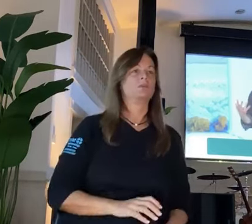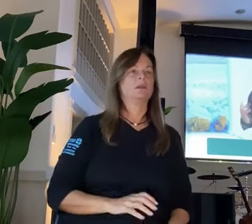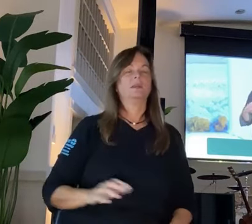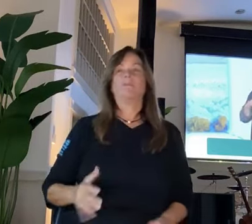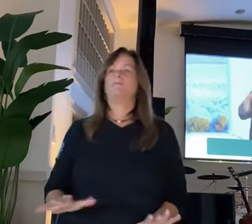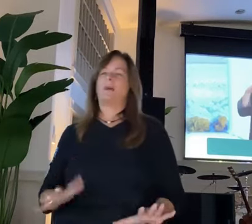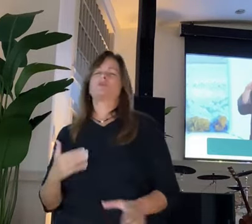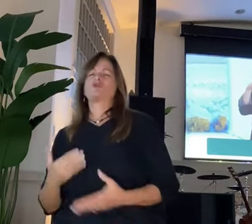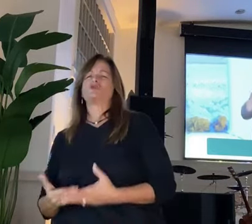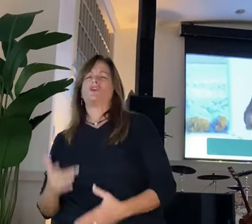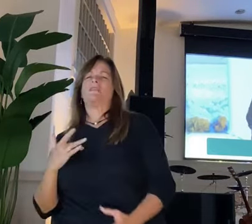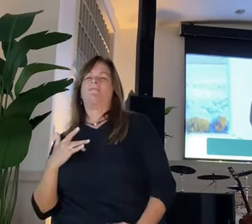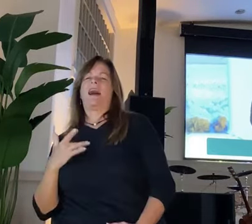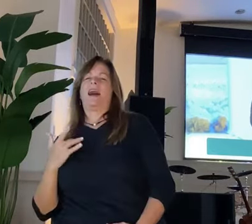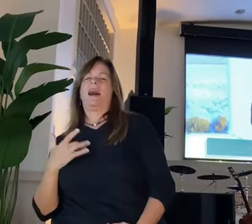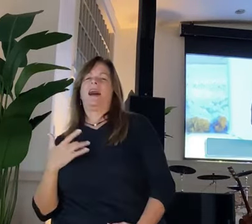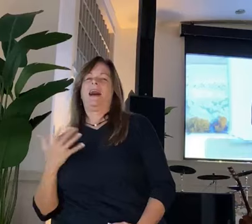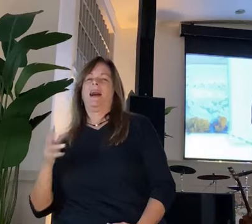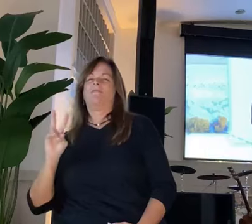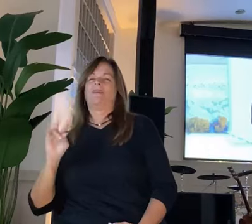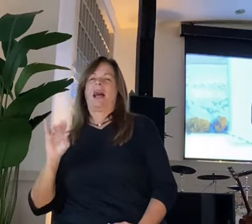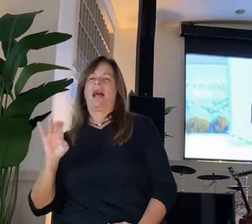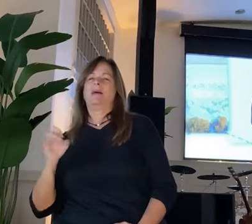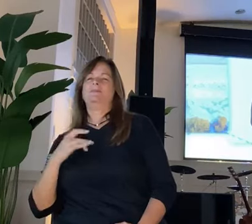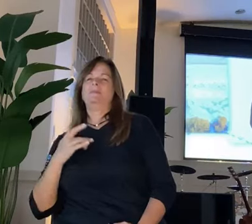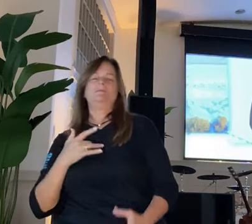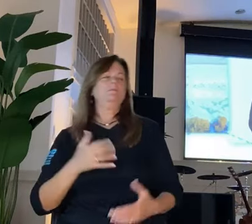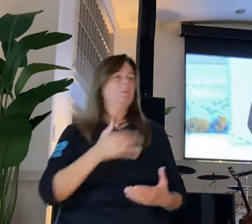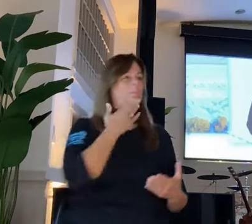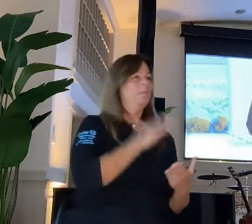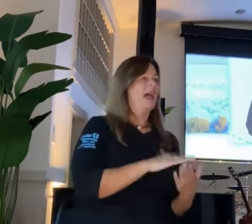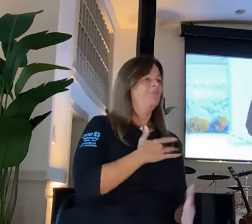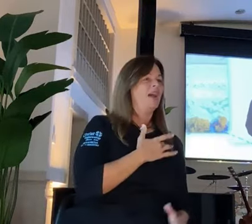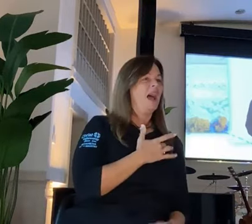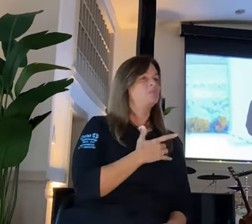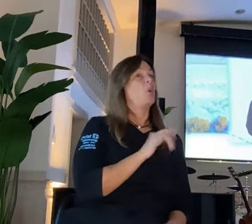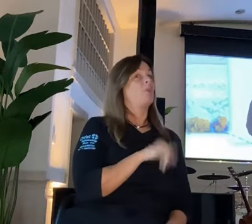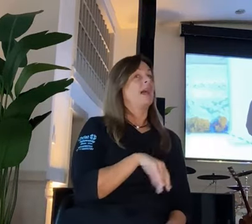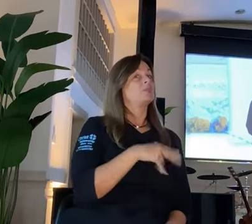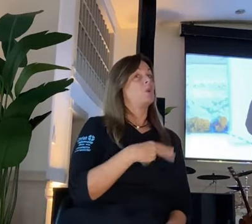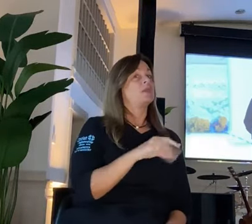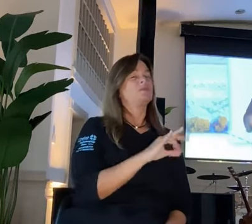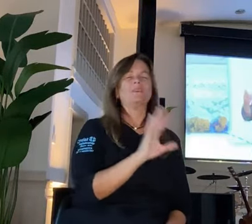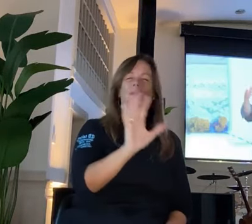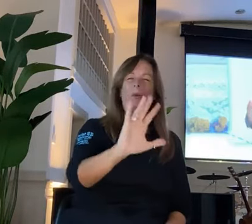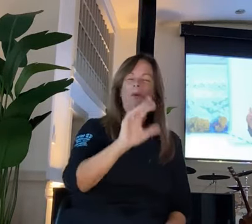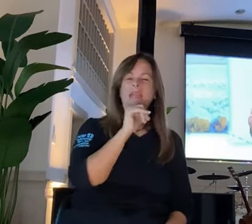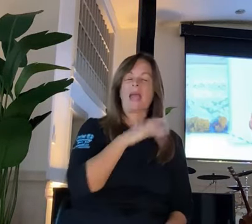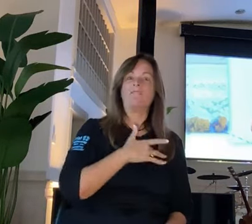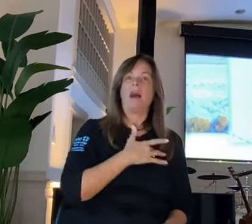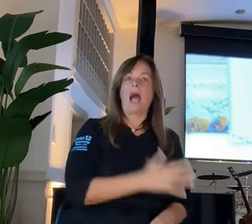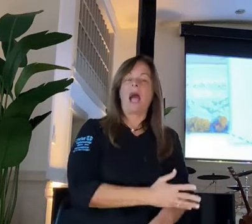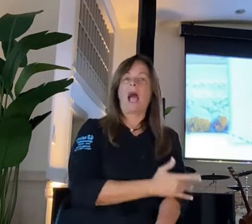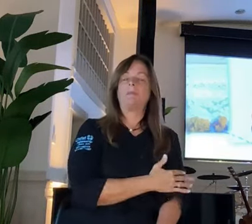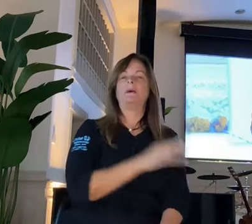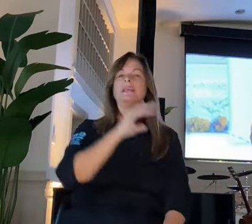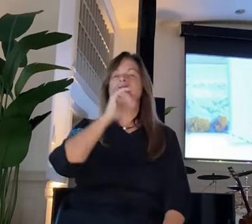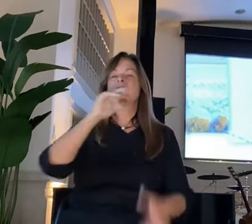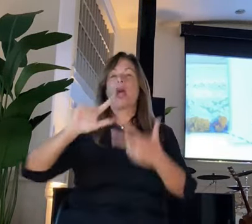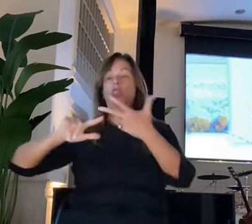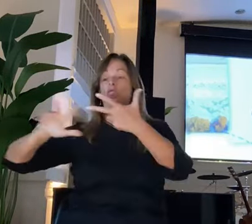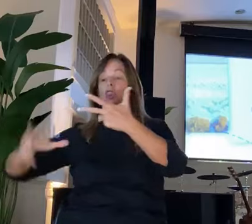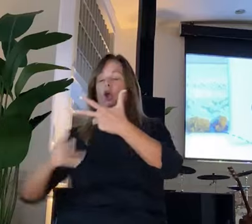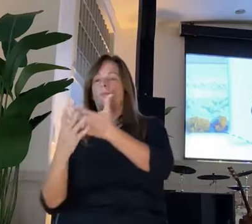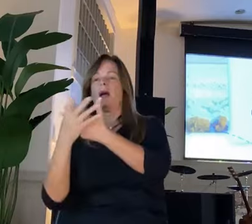the vibes. He is God. He is fully God. He is the third person of the Trinity, and not third in rank,